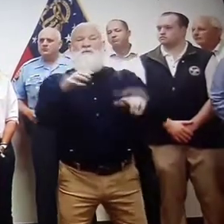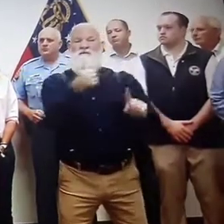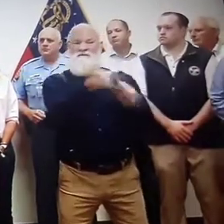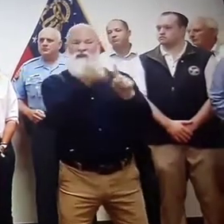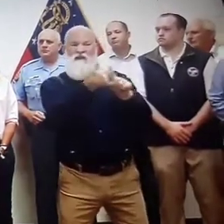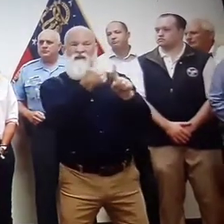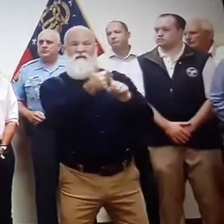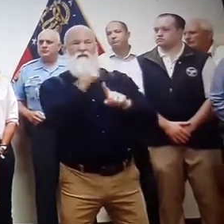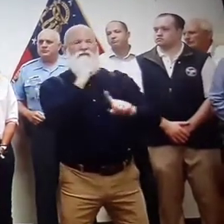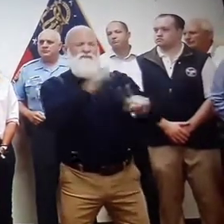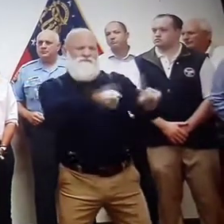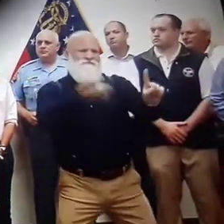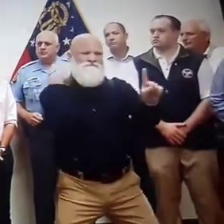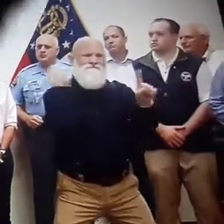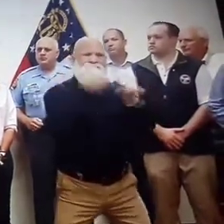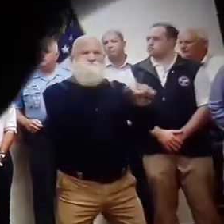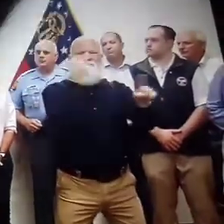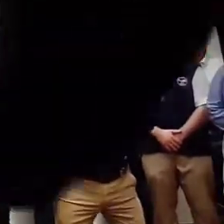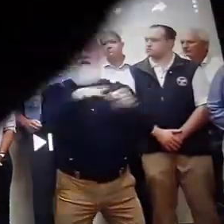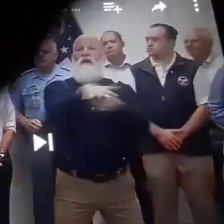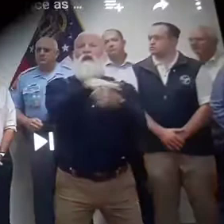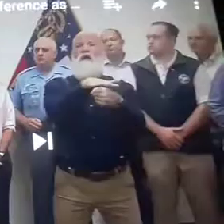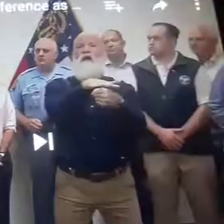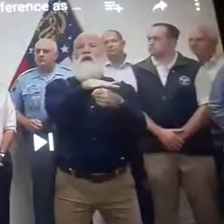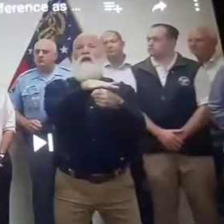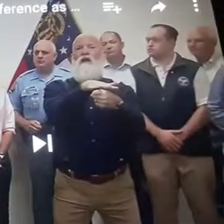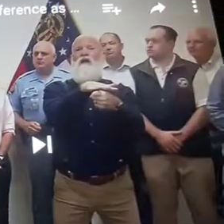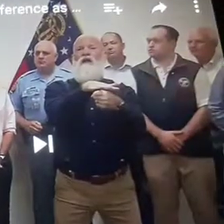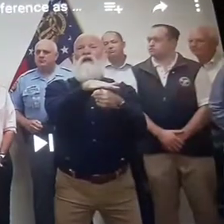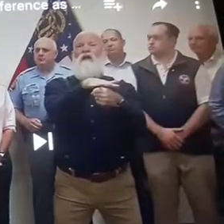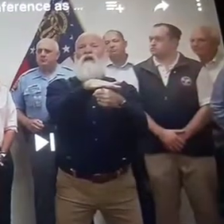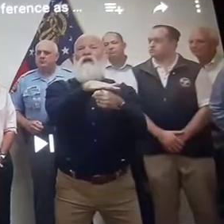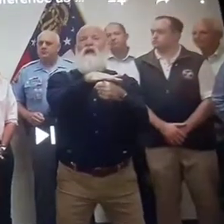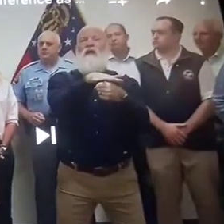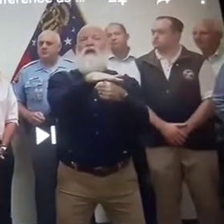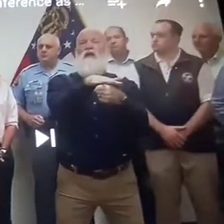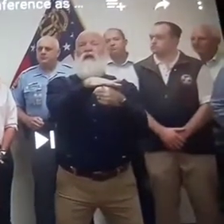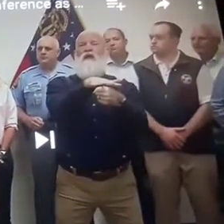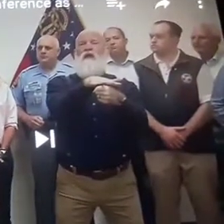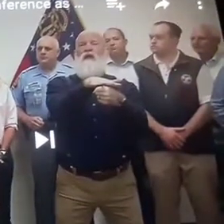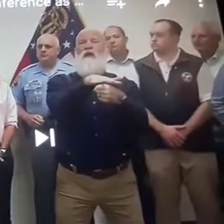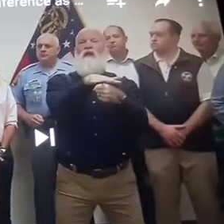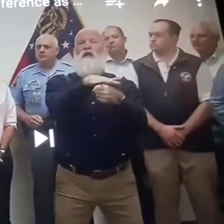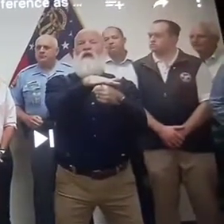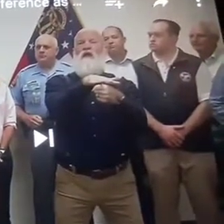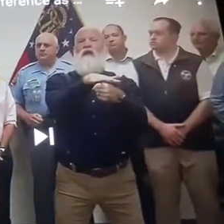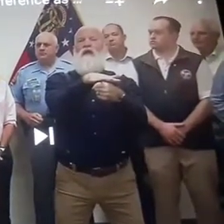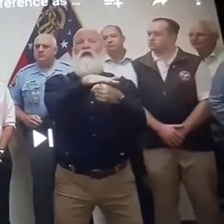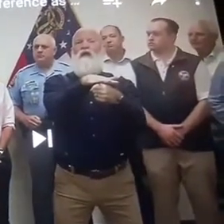supported. No kidding. Managed by the state. The most important part is managed by the state.